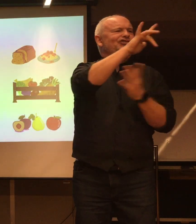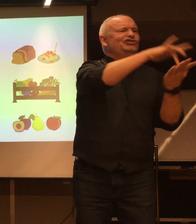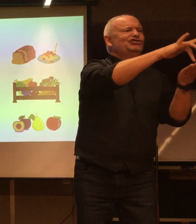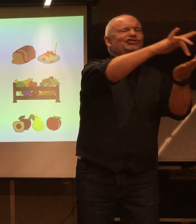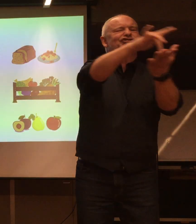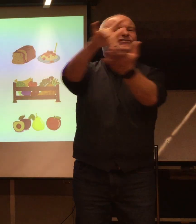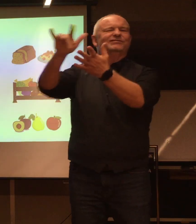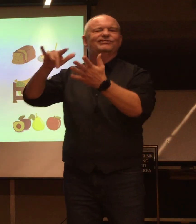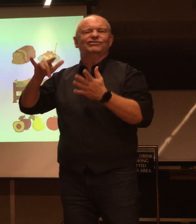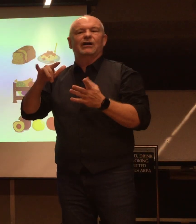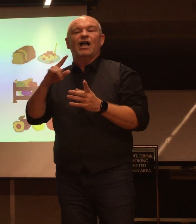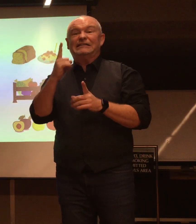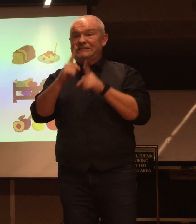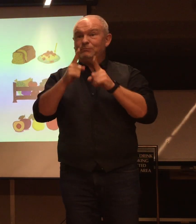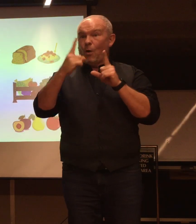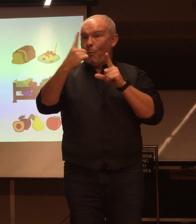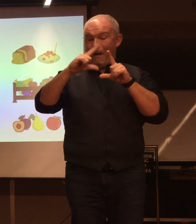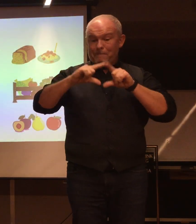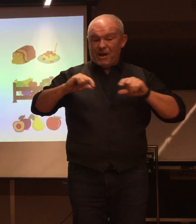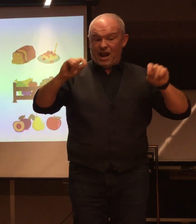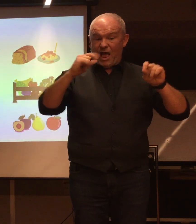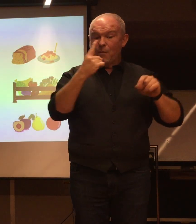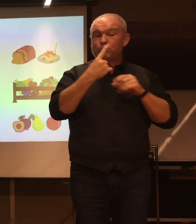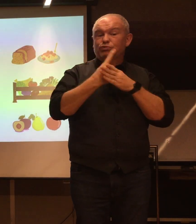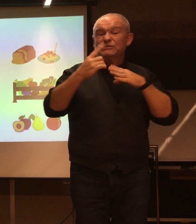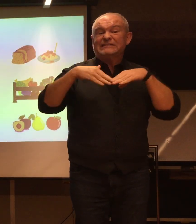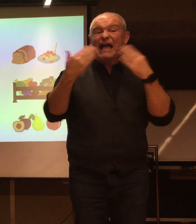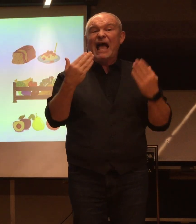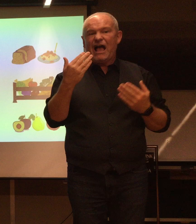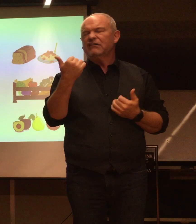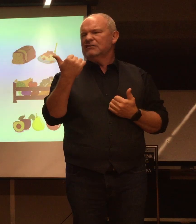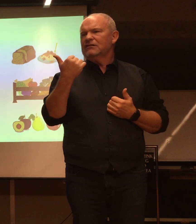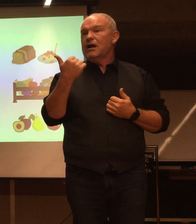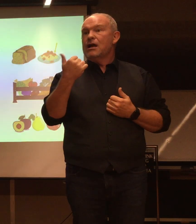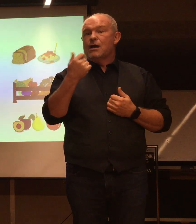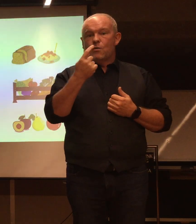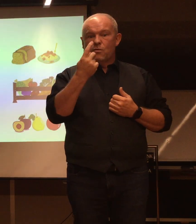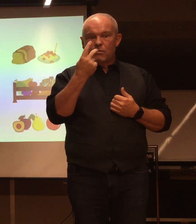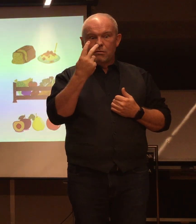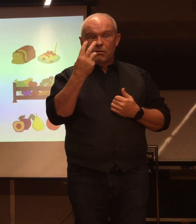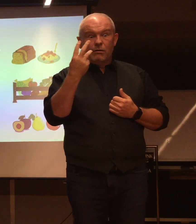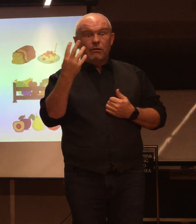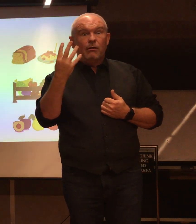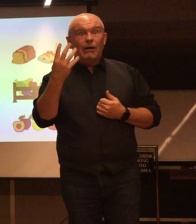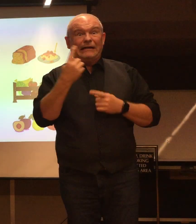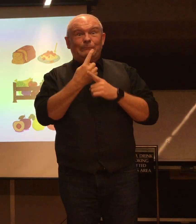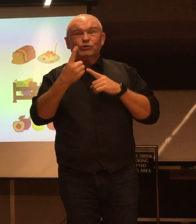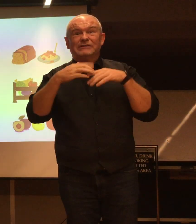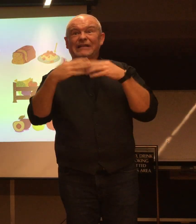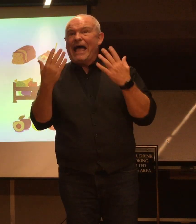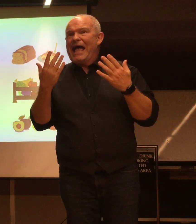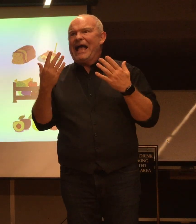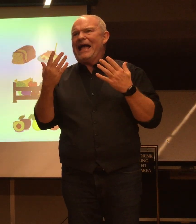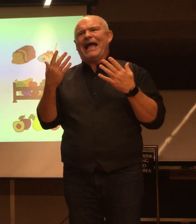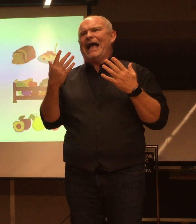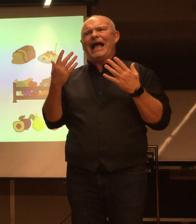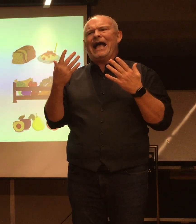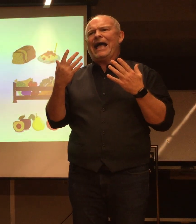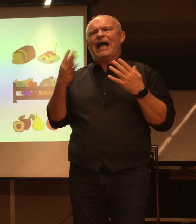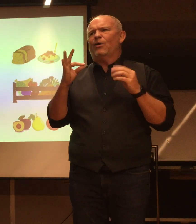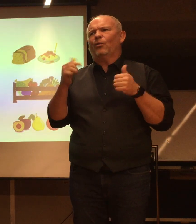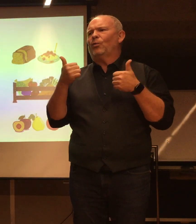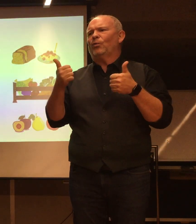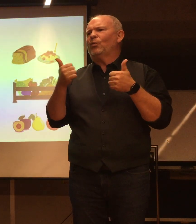Sometimes having 1 banana a day is okay, but having a lot every day is